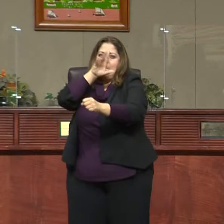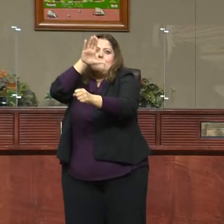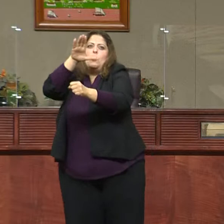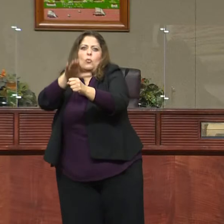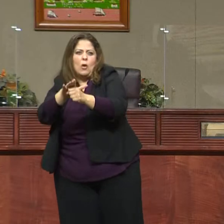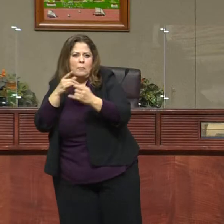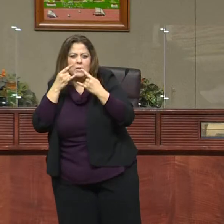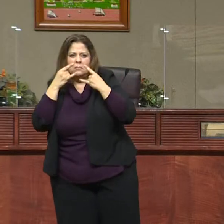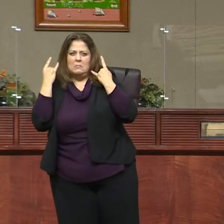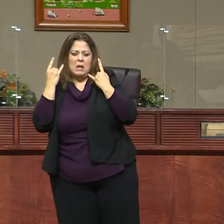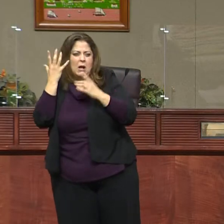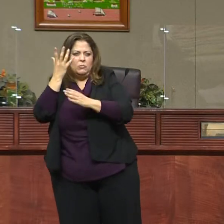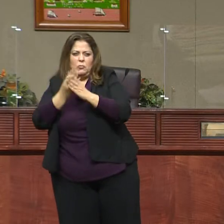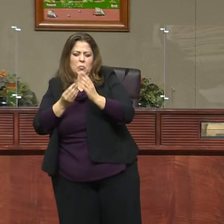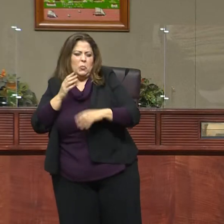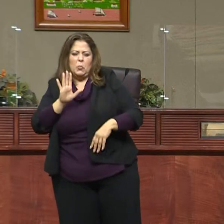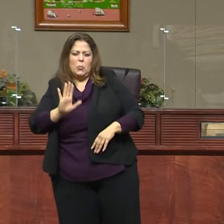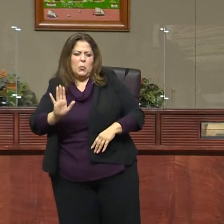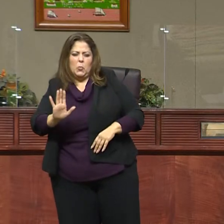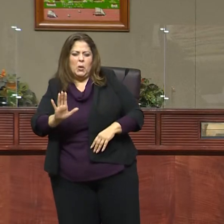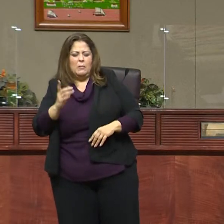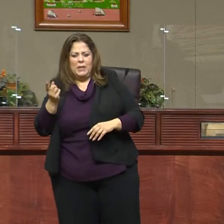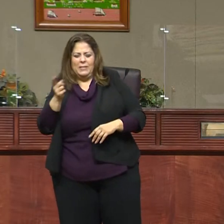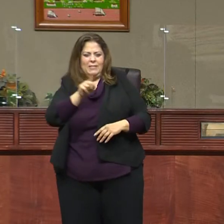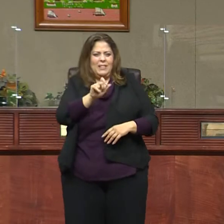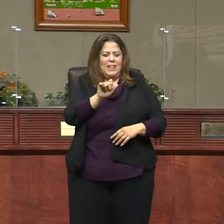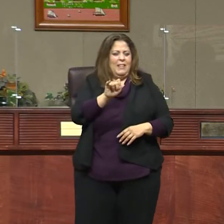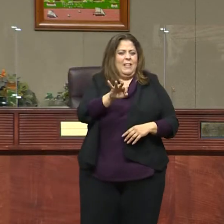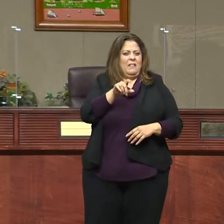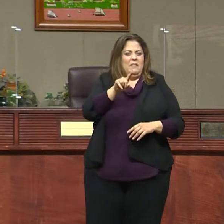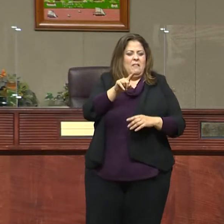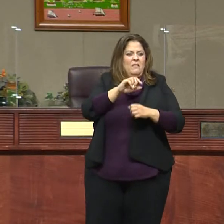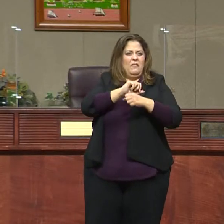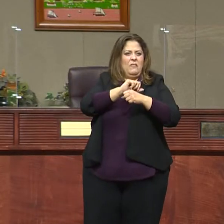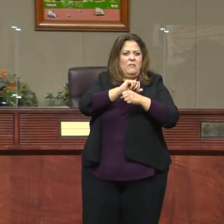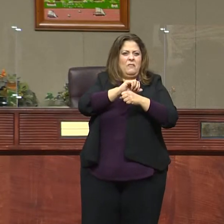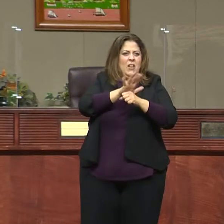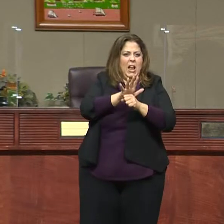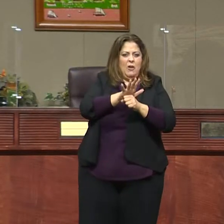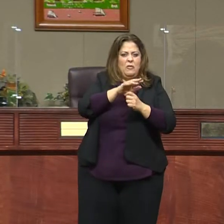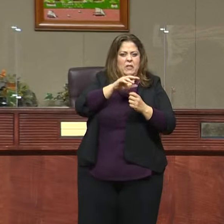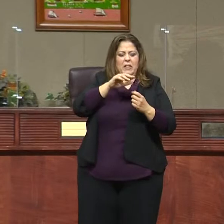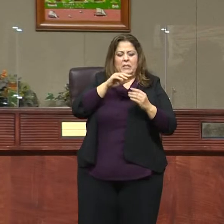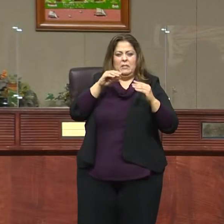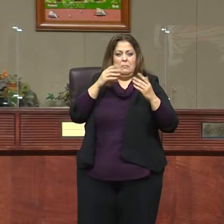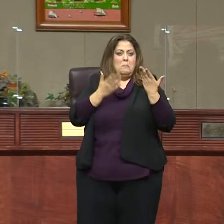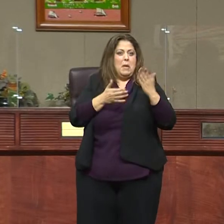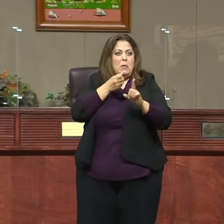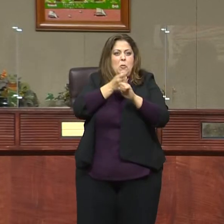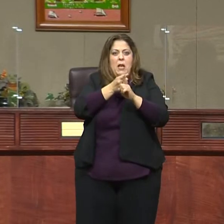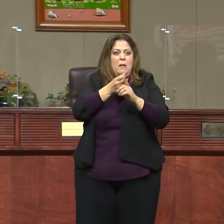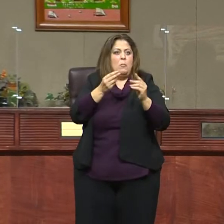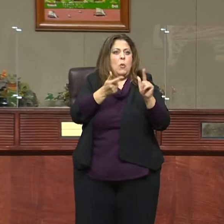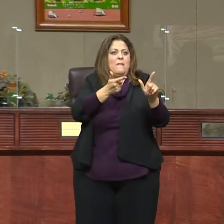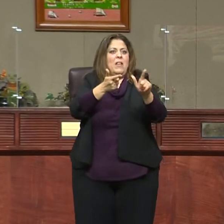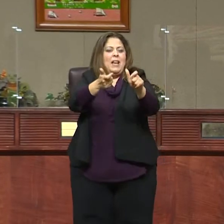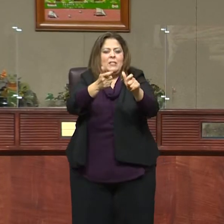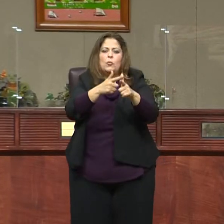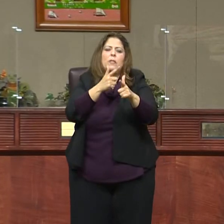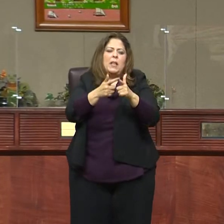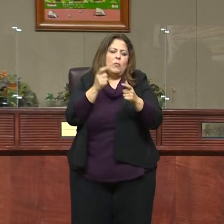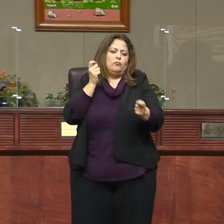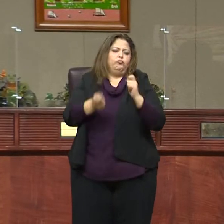away with facial coverings at a time when the virus is spreading rapidly in our community, for example.